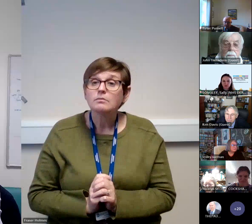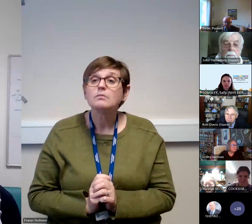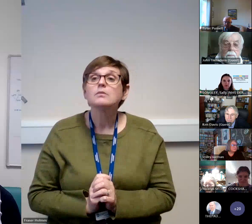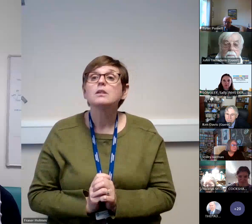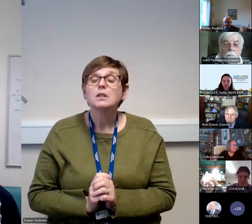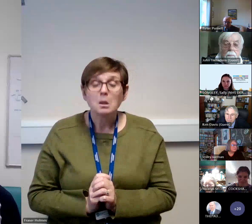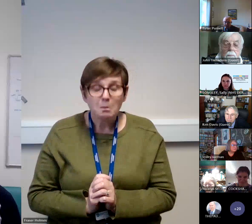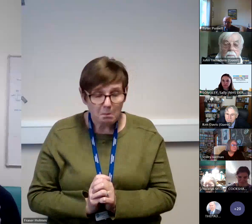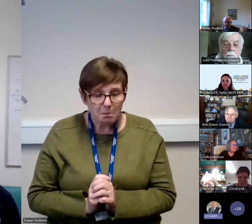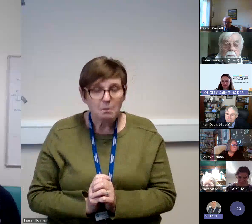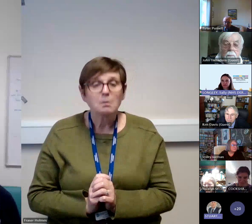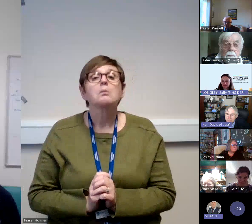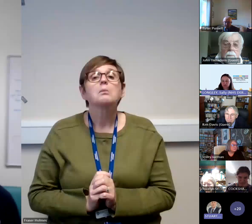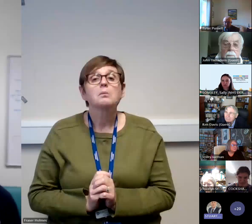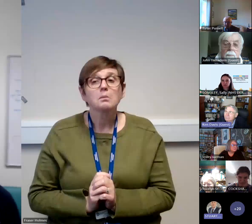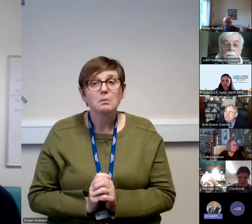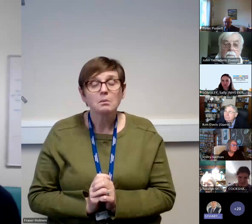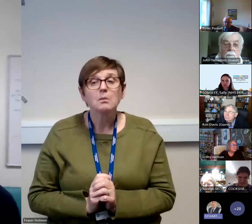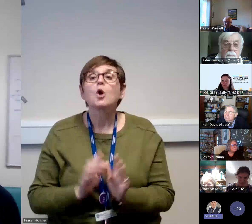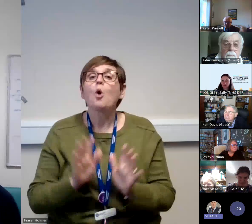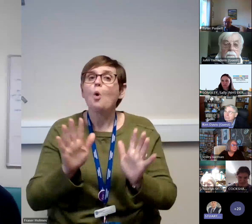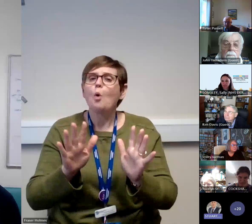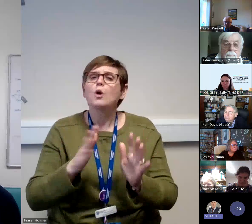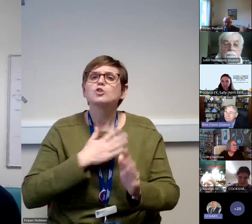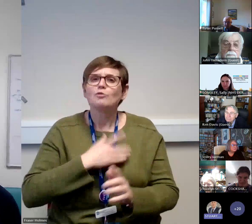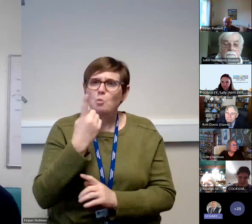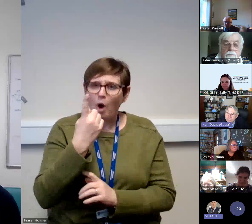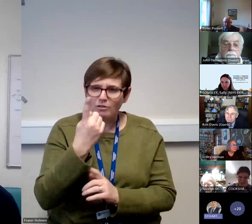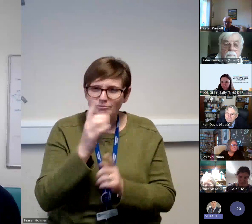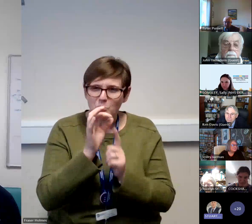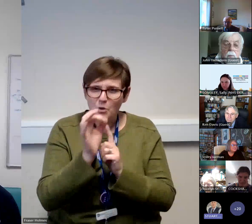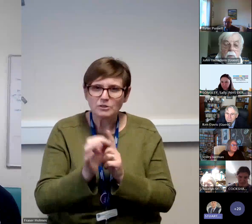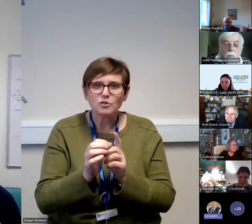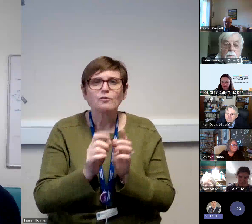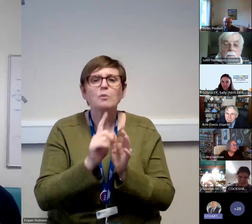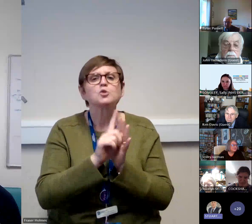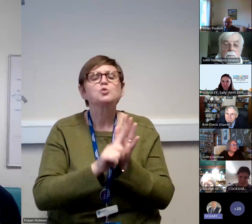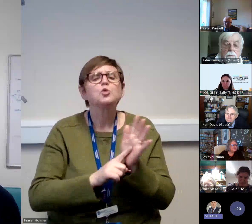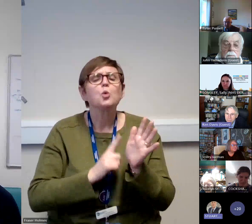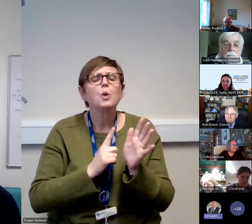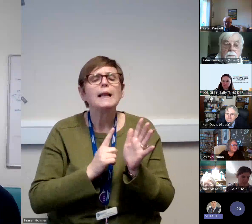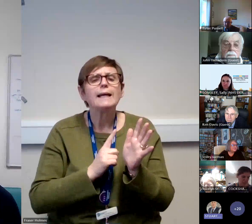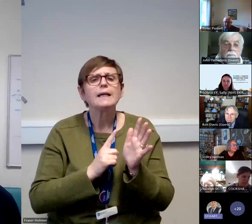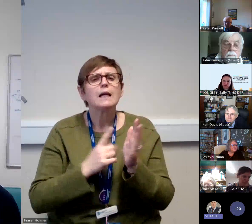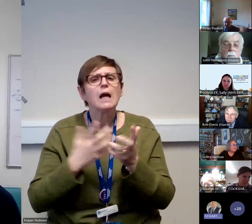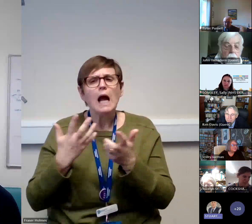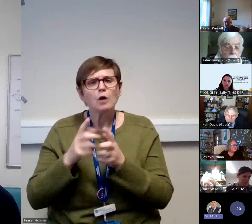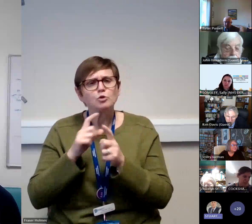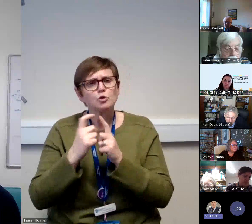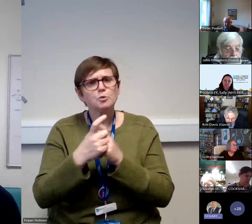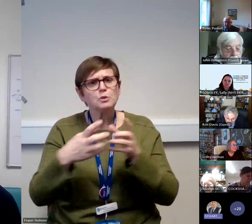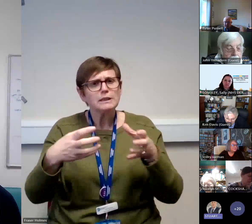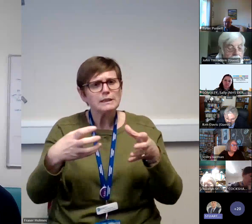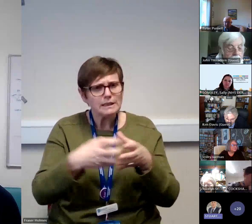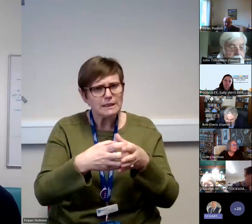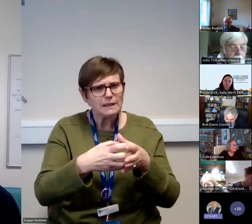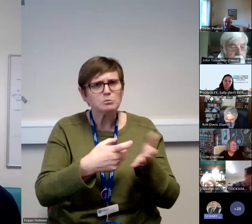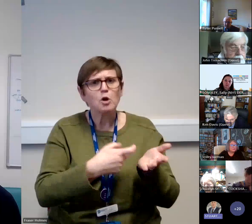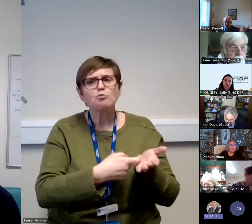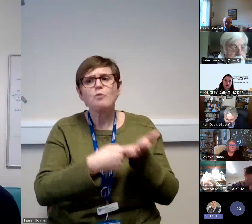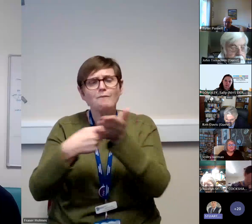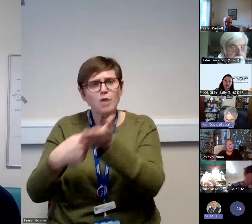No, I believe we're oh, sorry, one's just come in from Julie Court. How do community teams refer